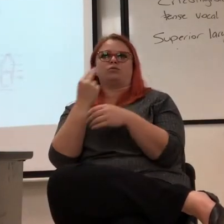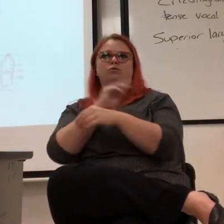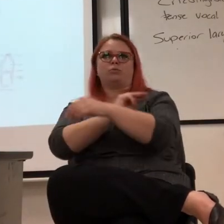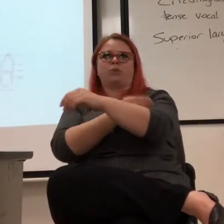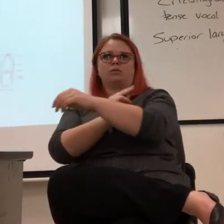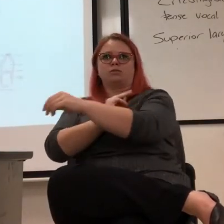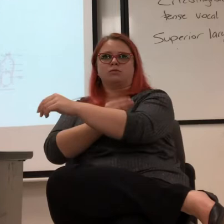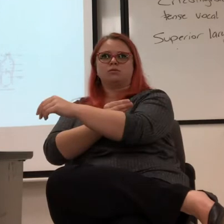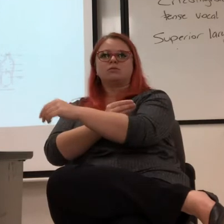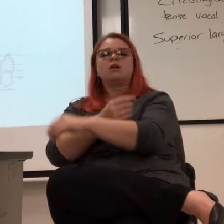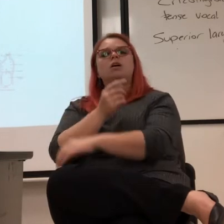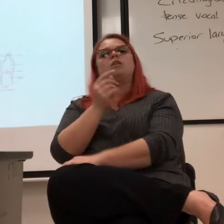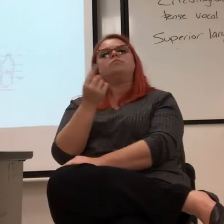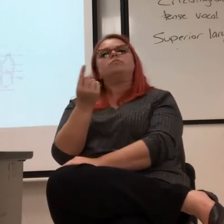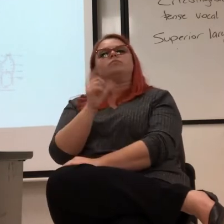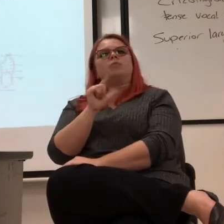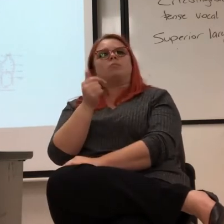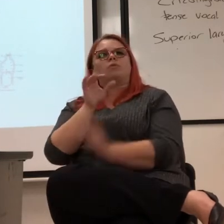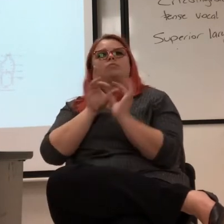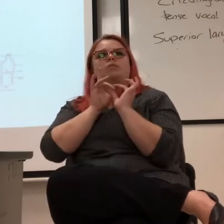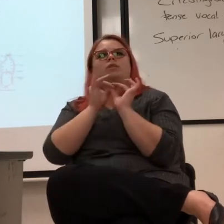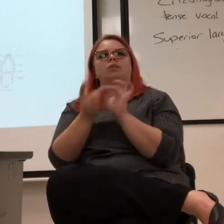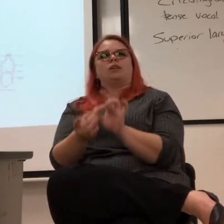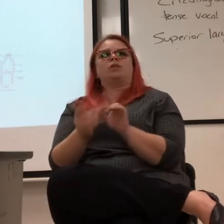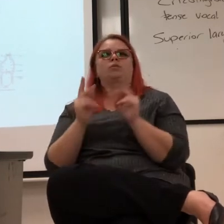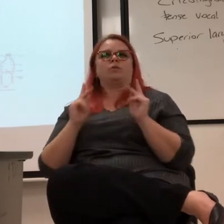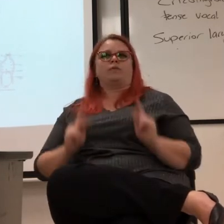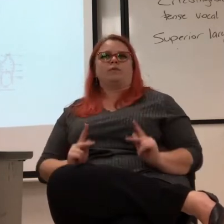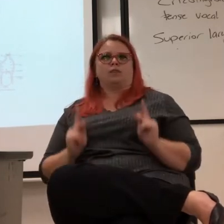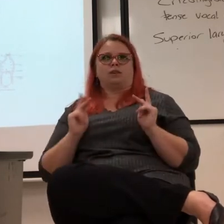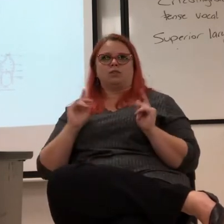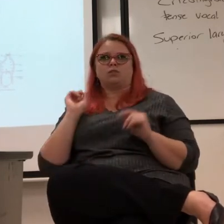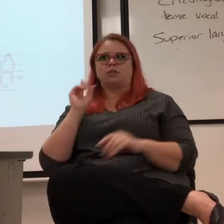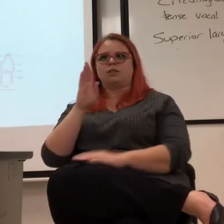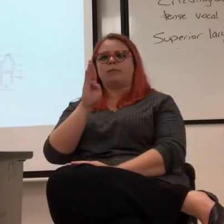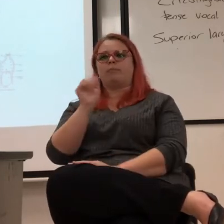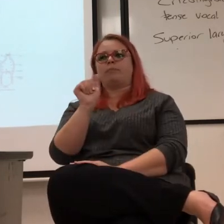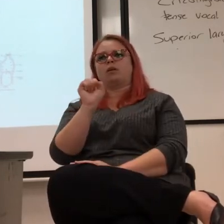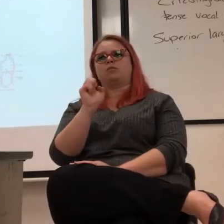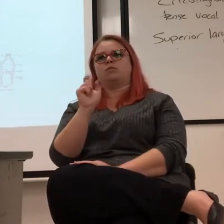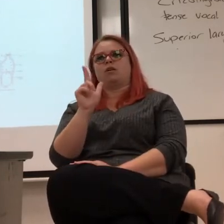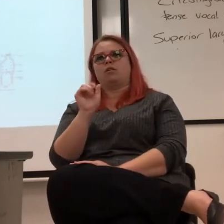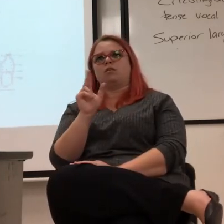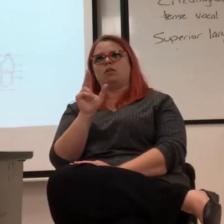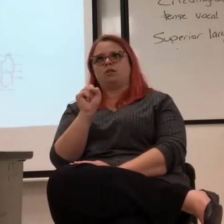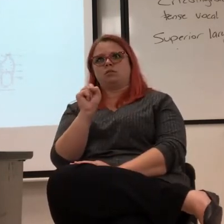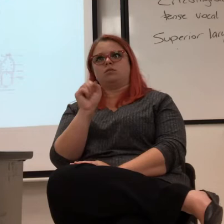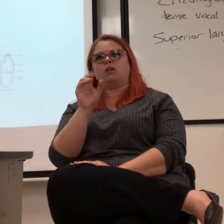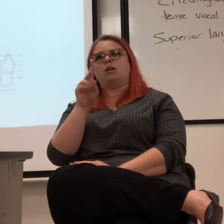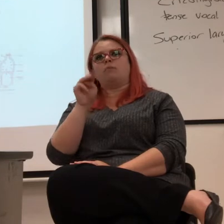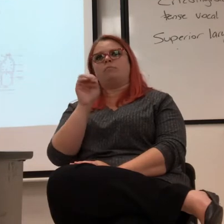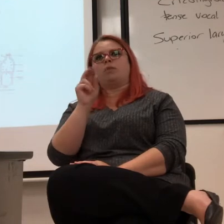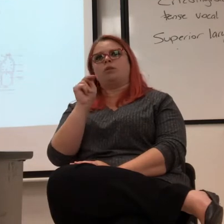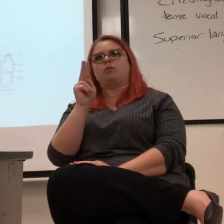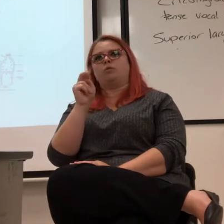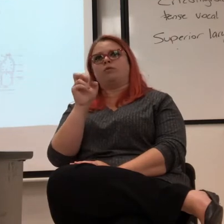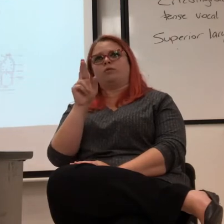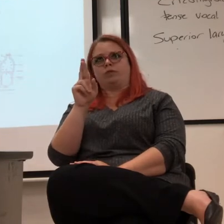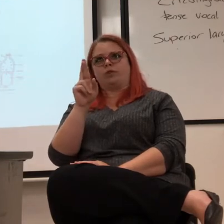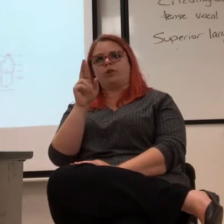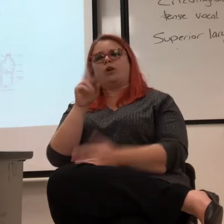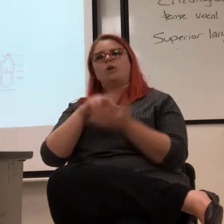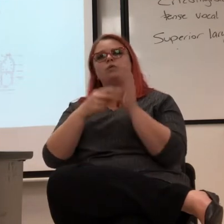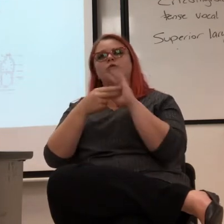Something else related to physiology involving the glottis is called the Valsalva's maneuver, which is to strain against a